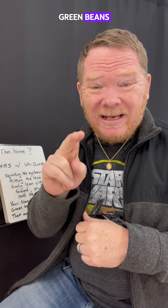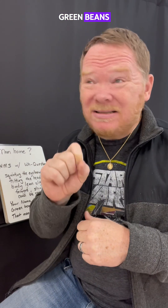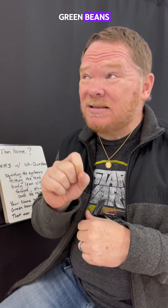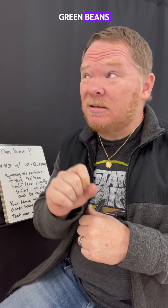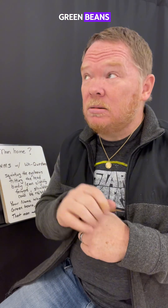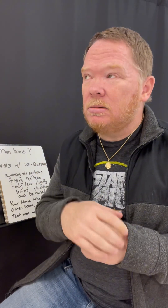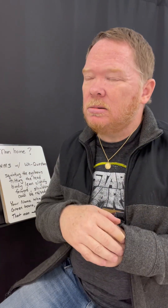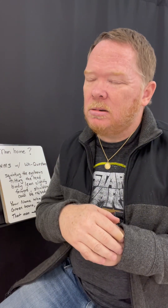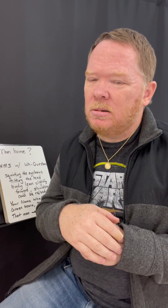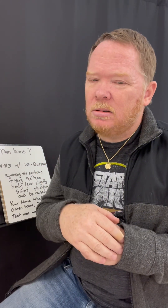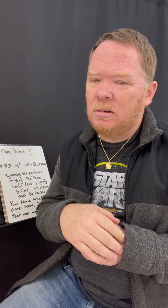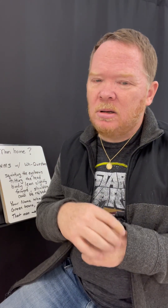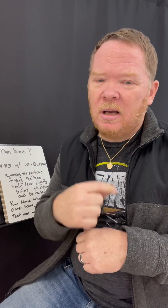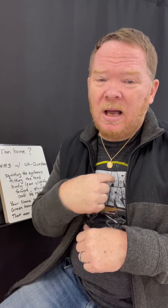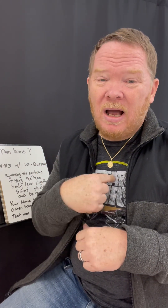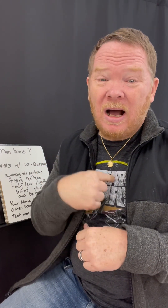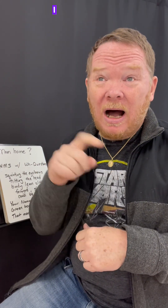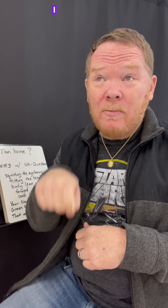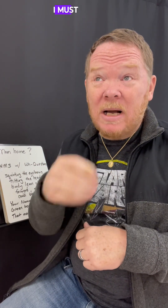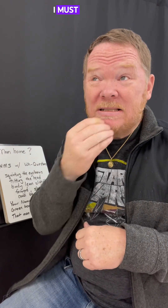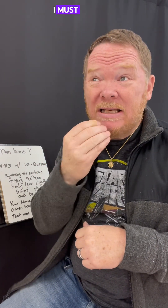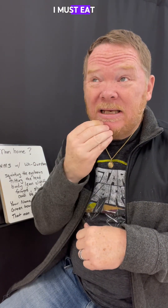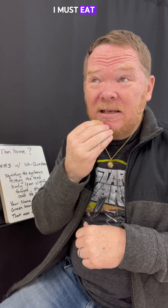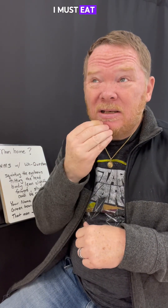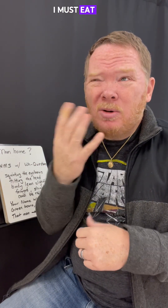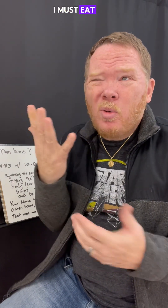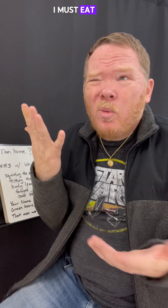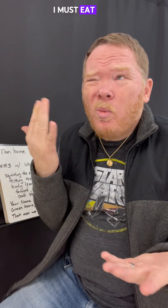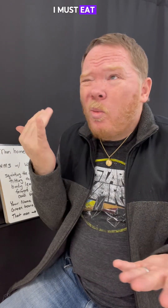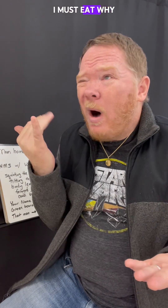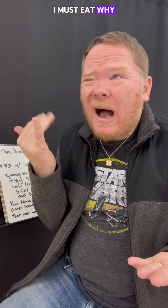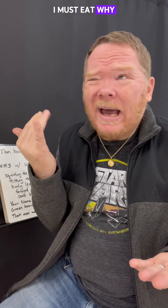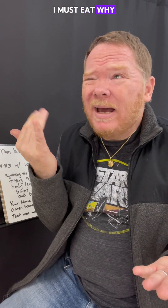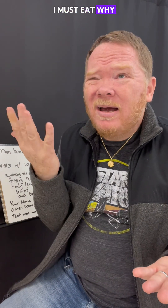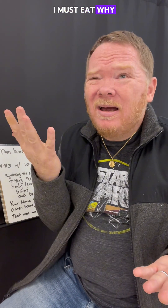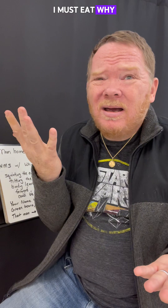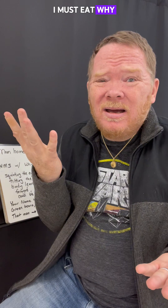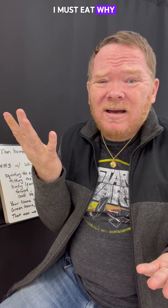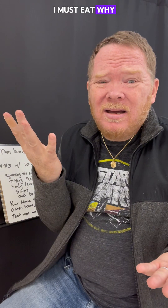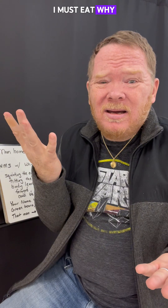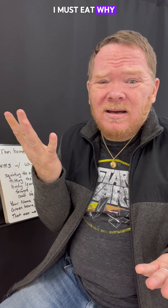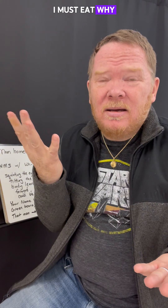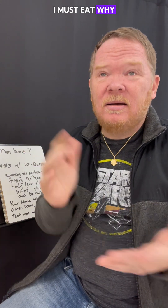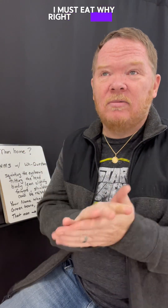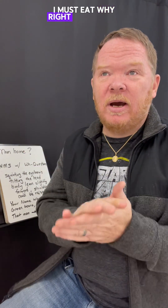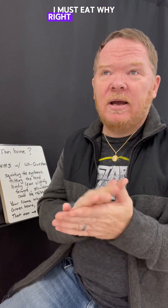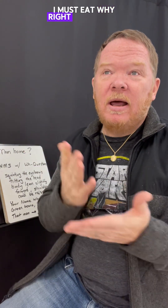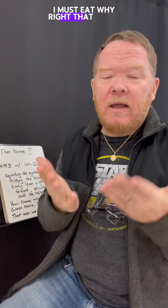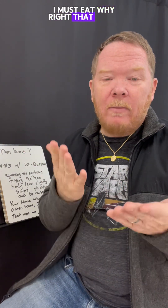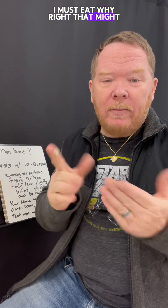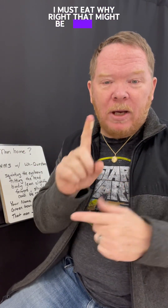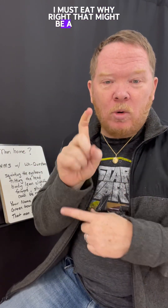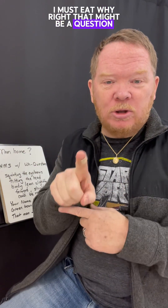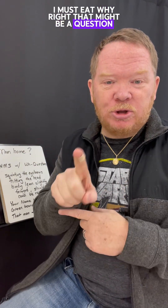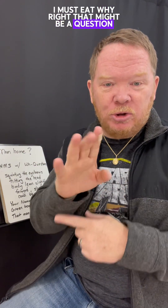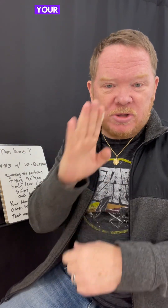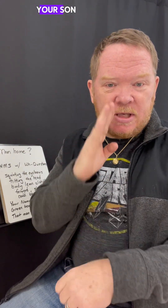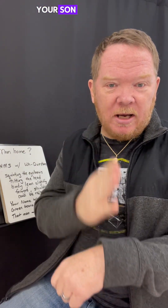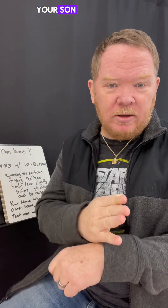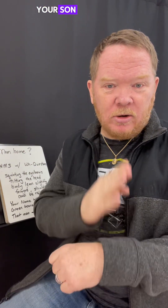beans, I must eat. Why? Right? That might be a question your son or